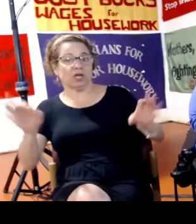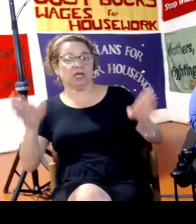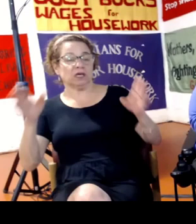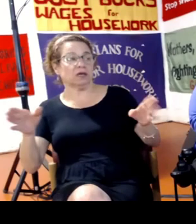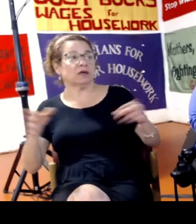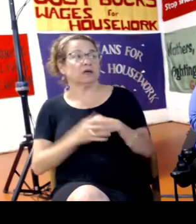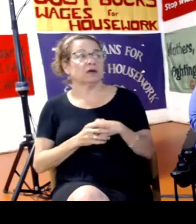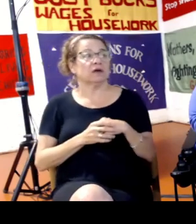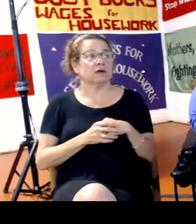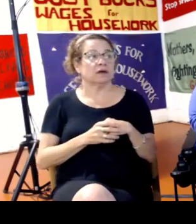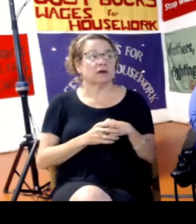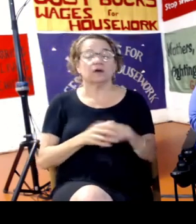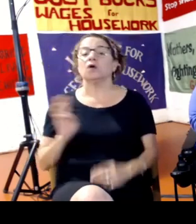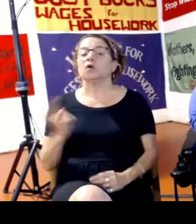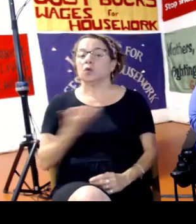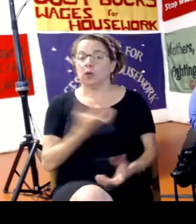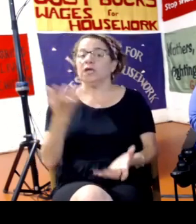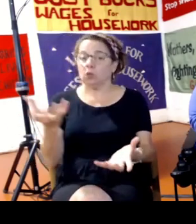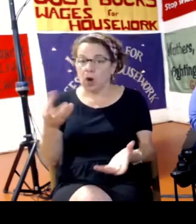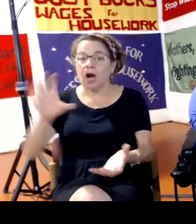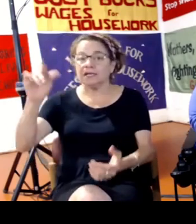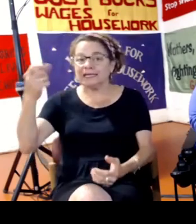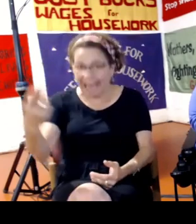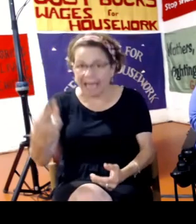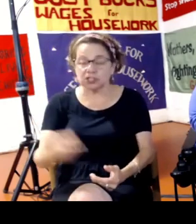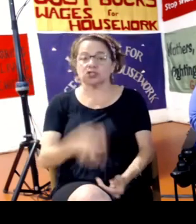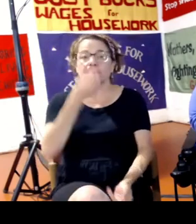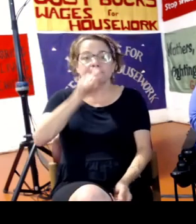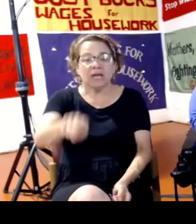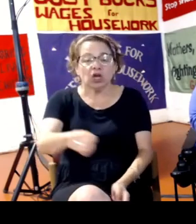not mean, and we want the cash.